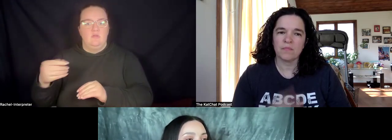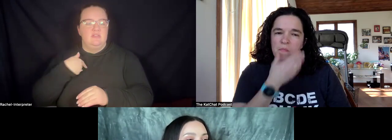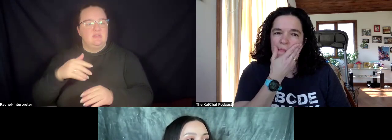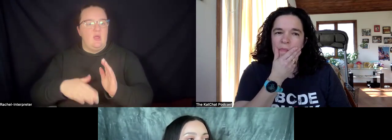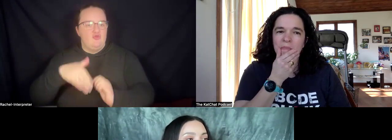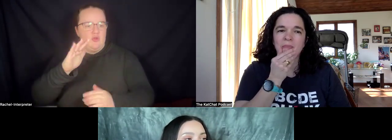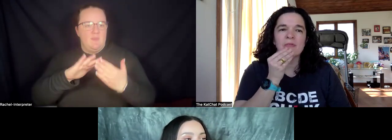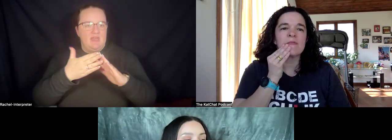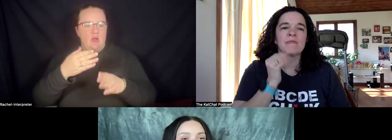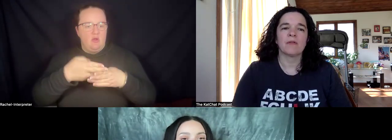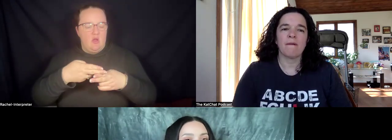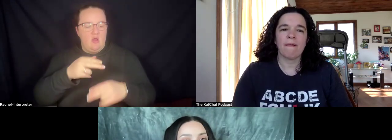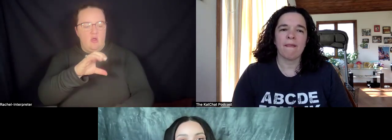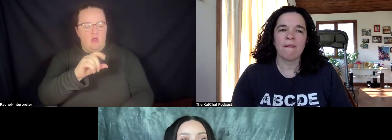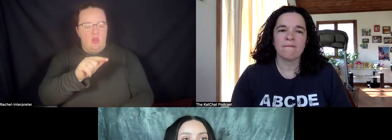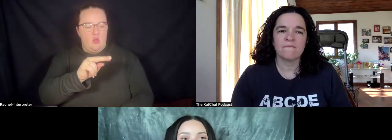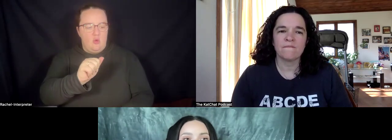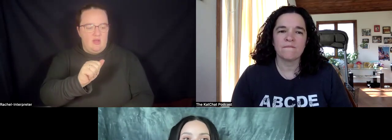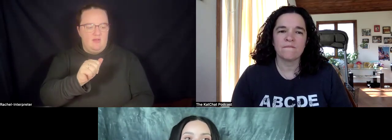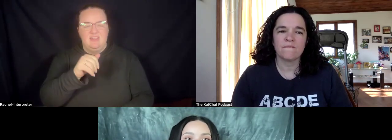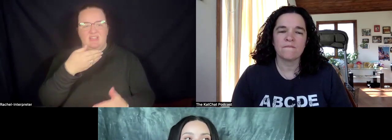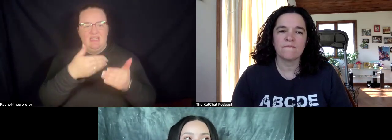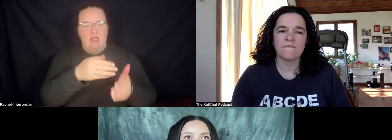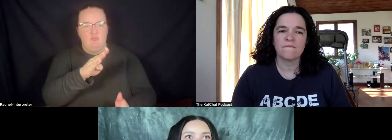Kelowna and moved to Toronto and then